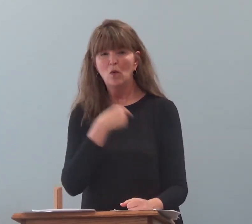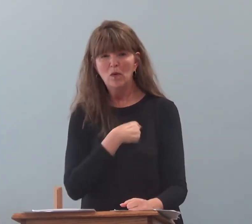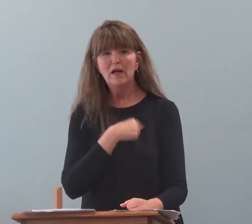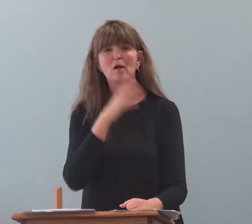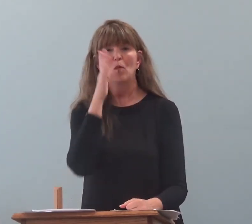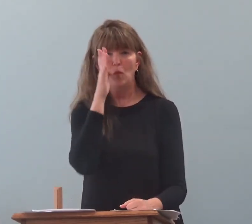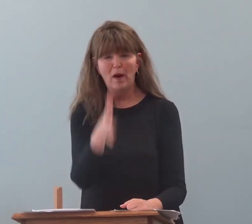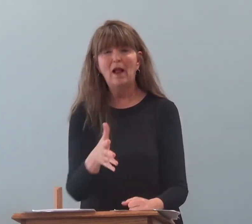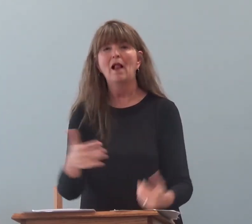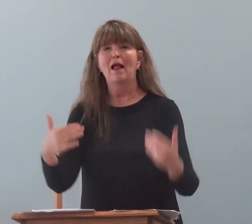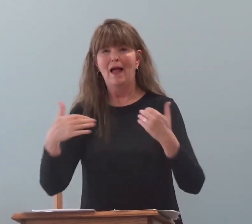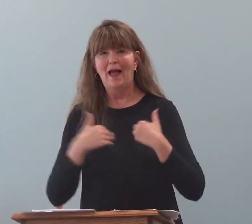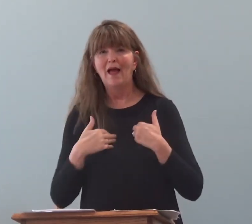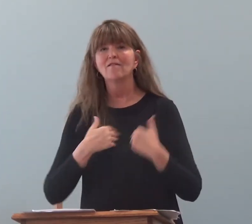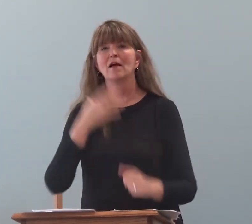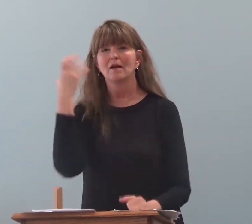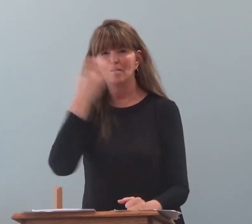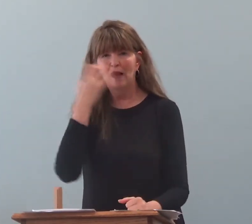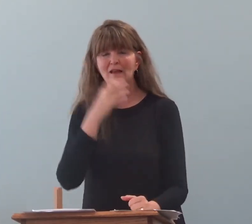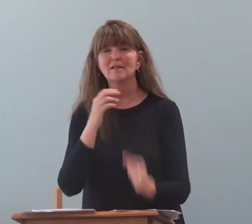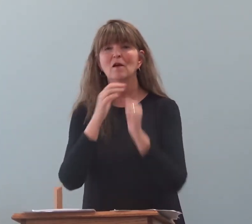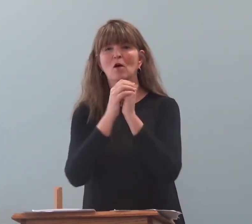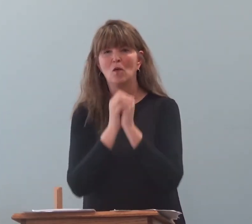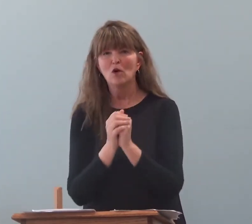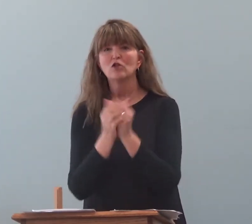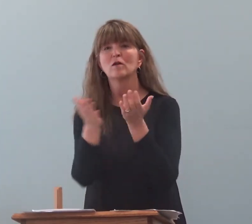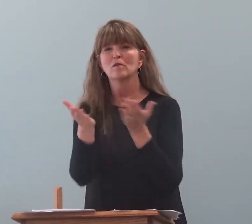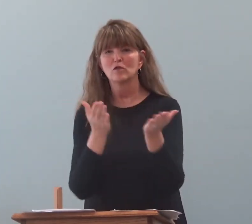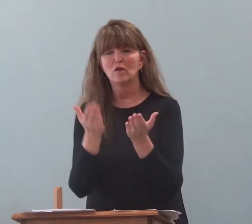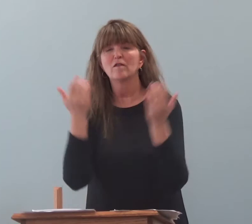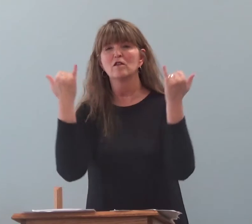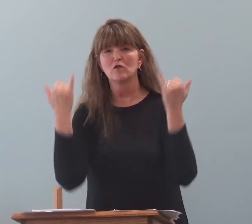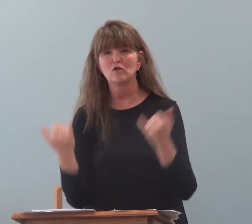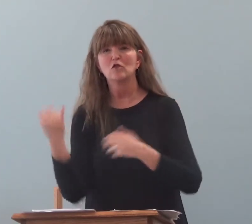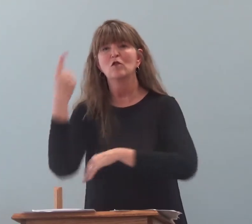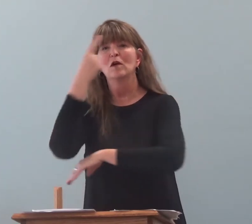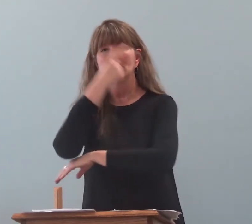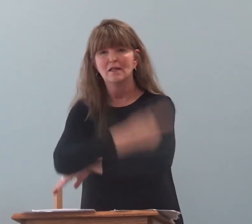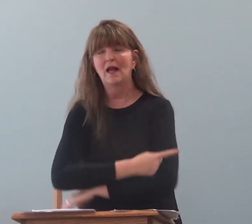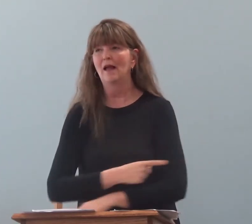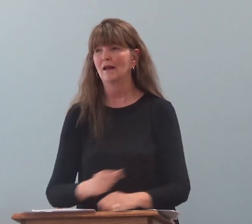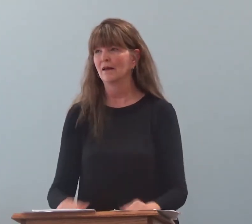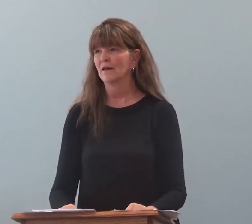said, we will have an amazing worship service today.